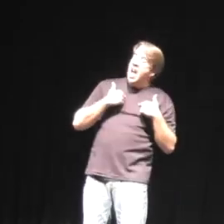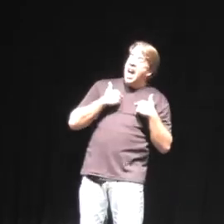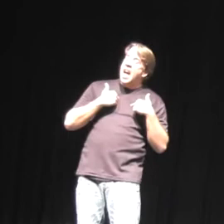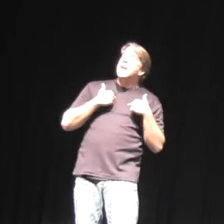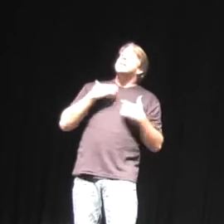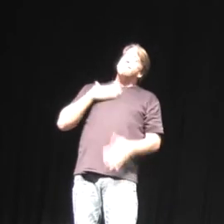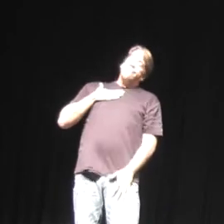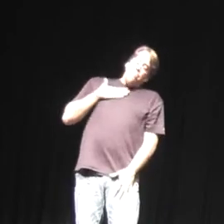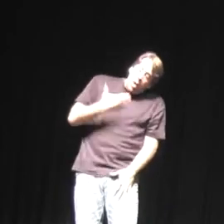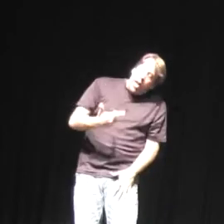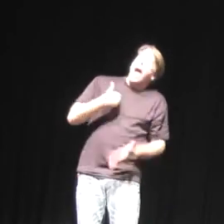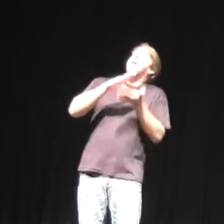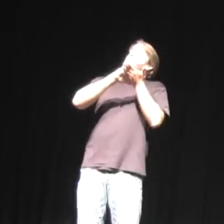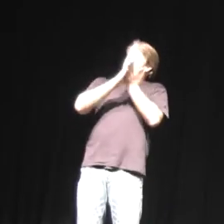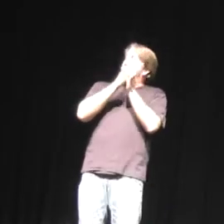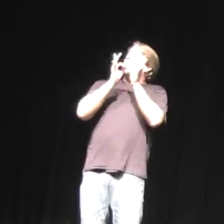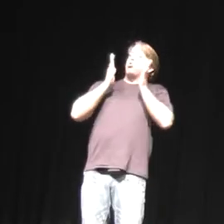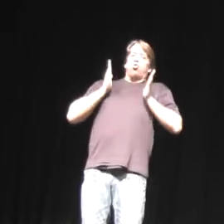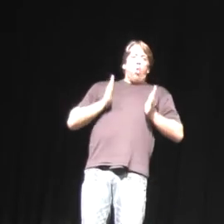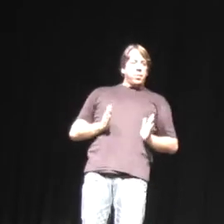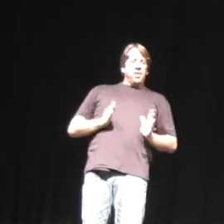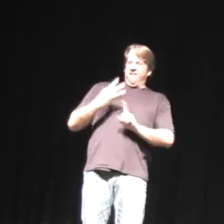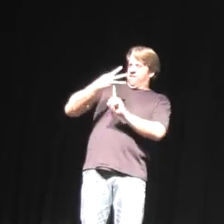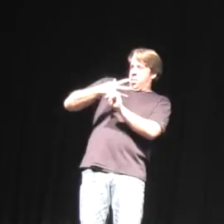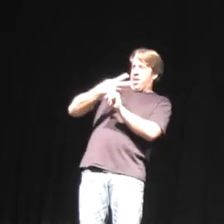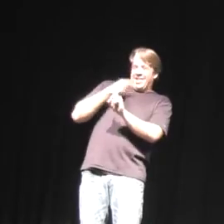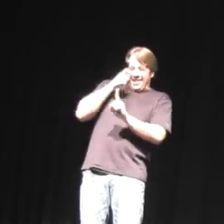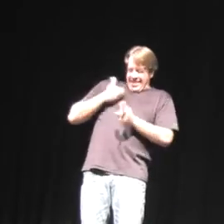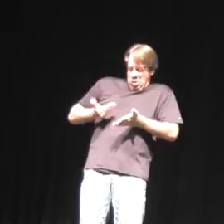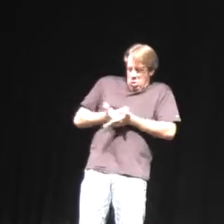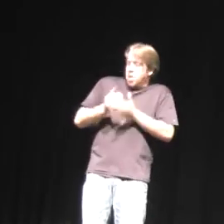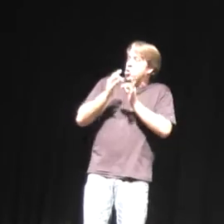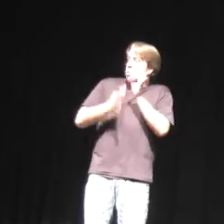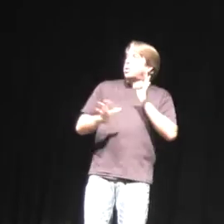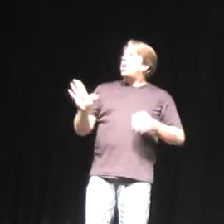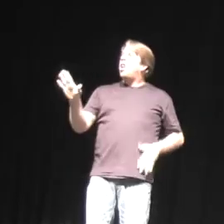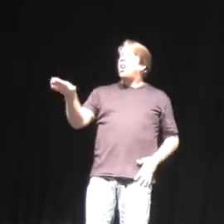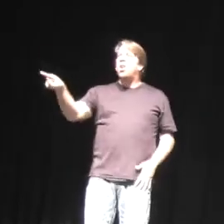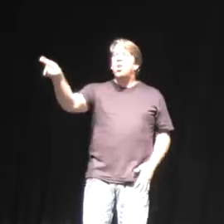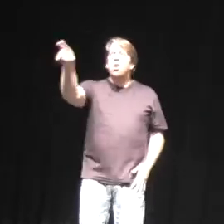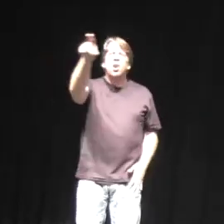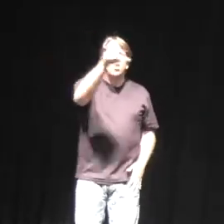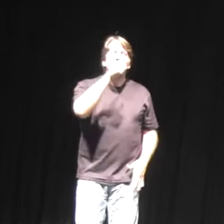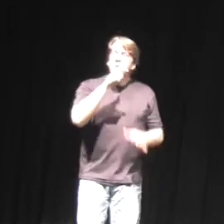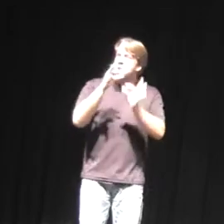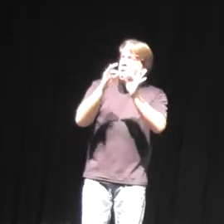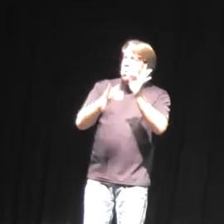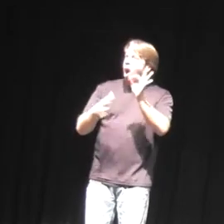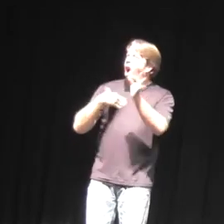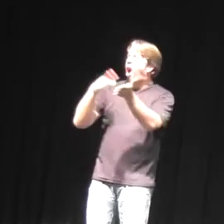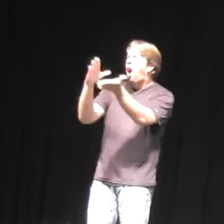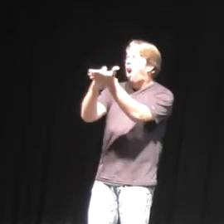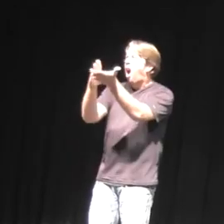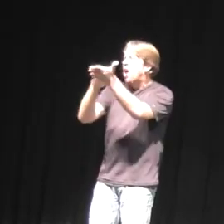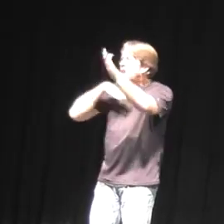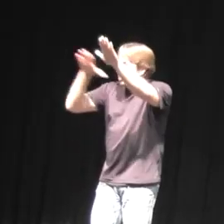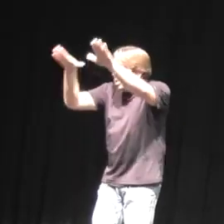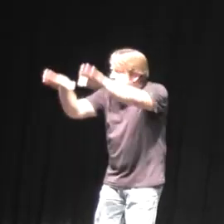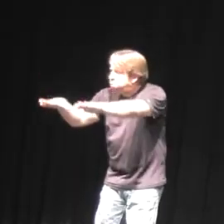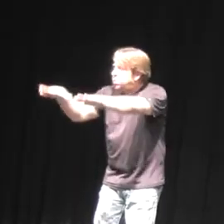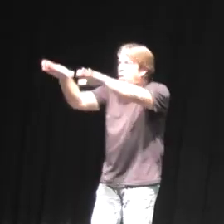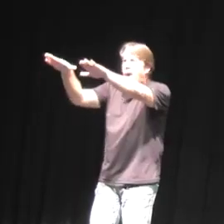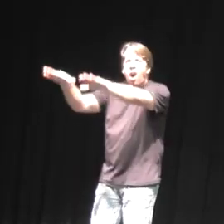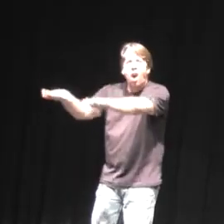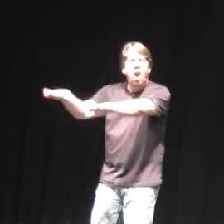actually did just start sign language interpreting like 4 months ago. And I gotta tell you, props to the sign language interpreters in the room, okay?